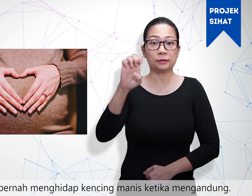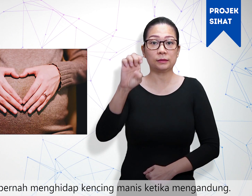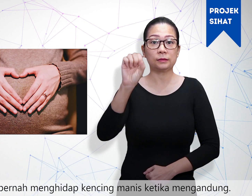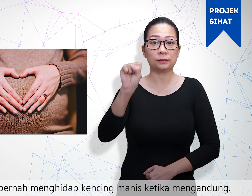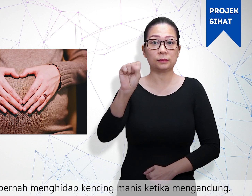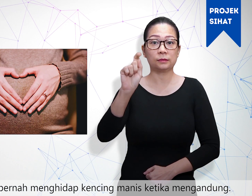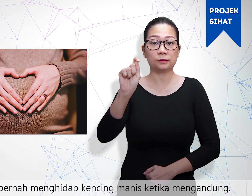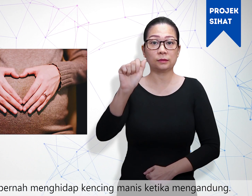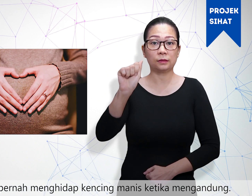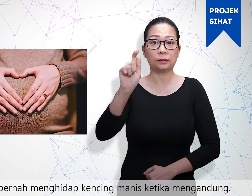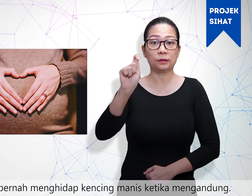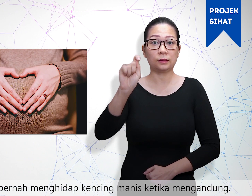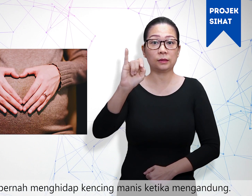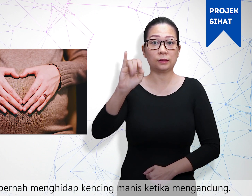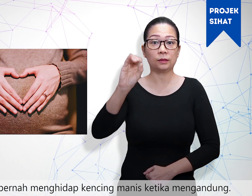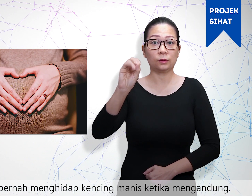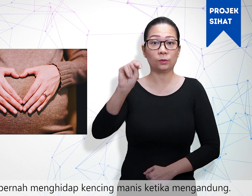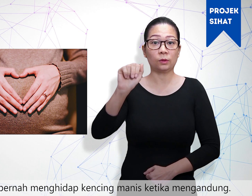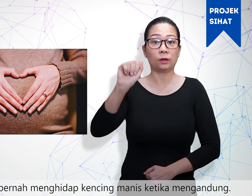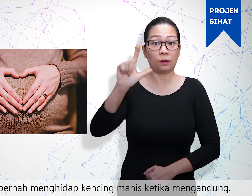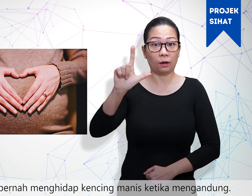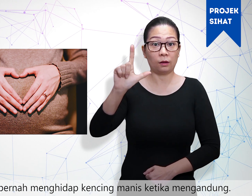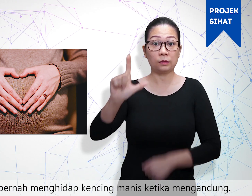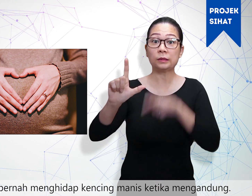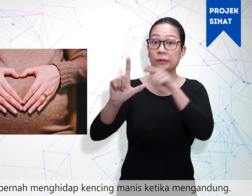Women with history of gestational diabetes.